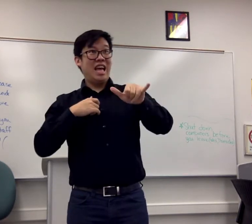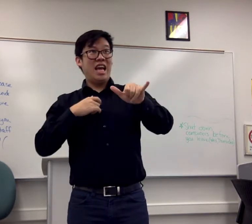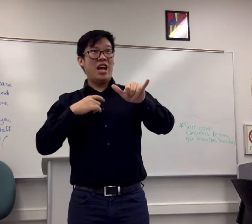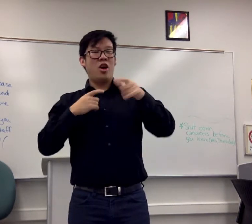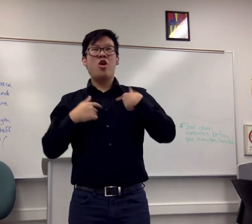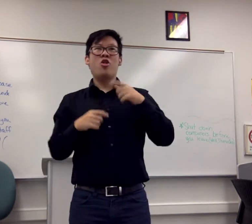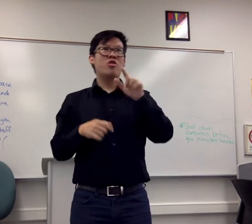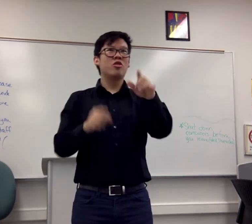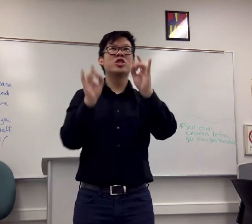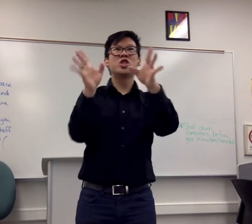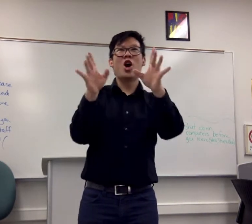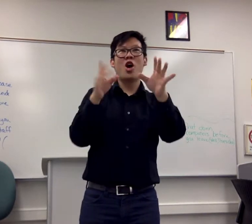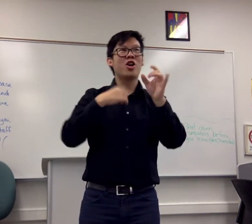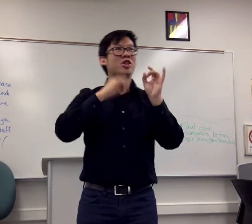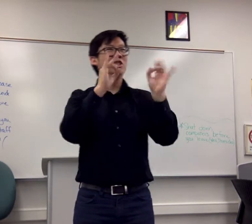your turn. You suck.